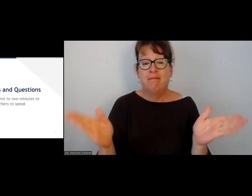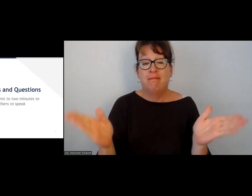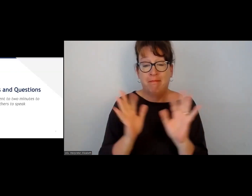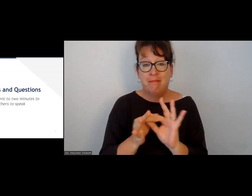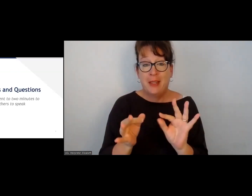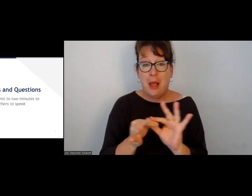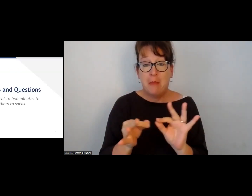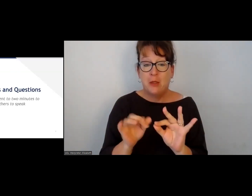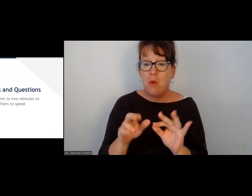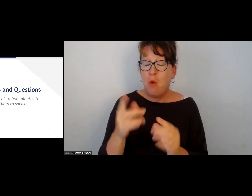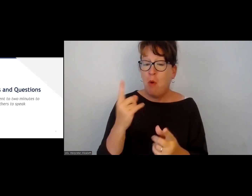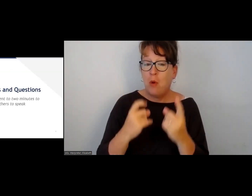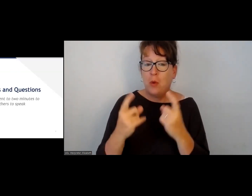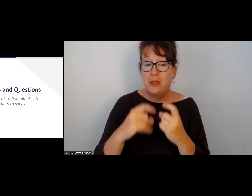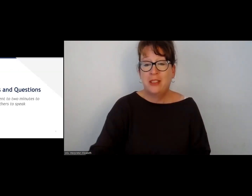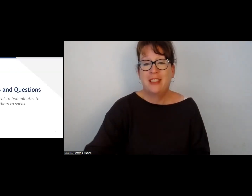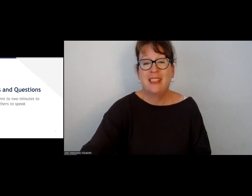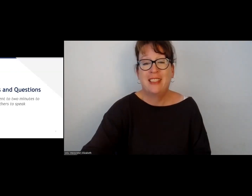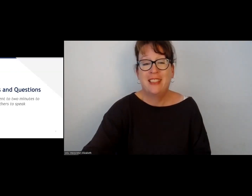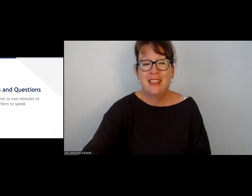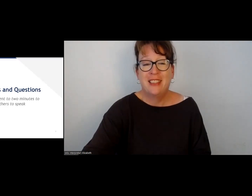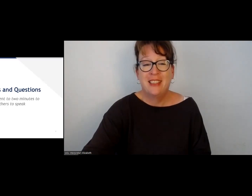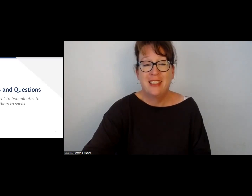or questions.